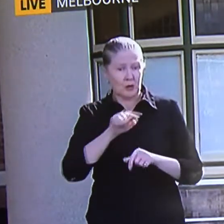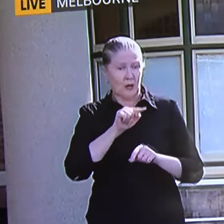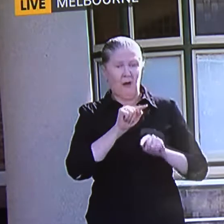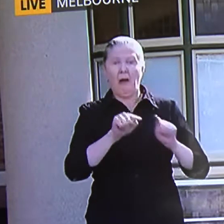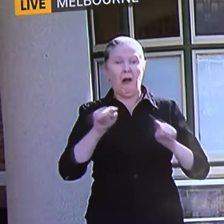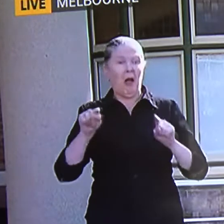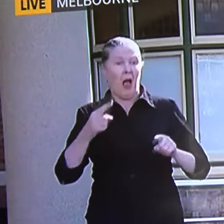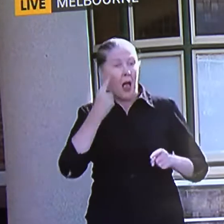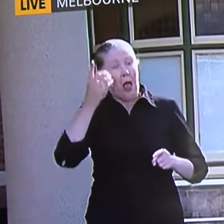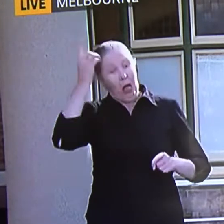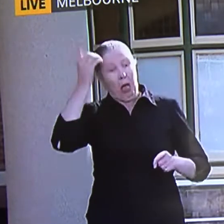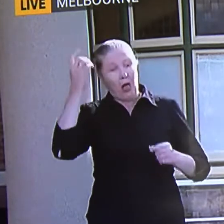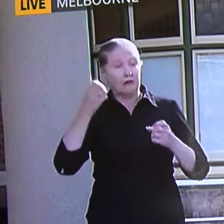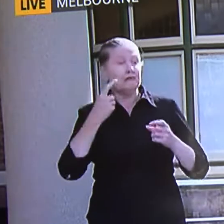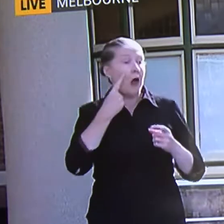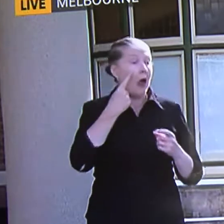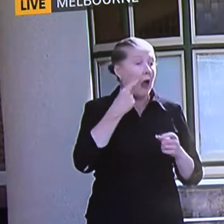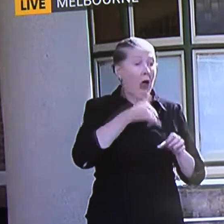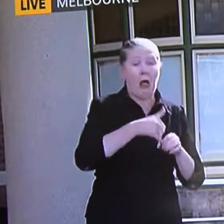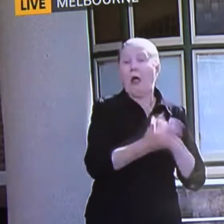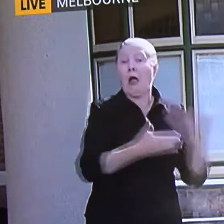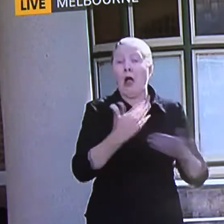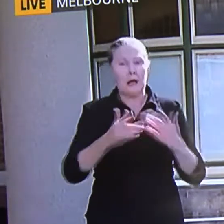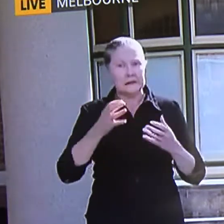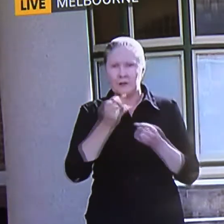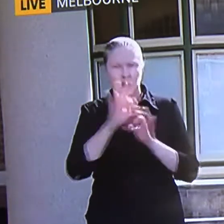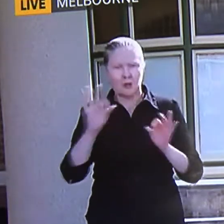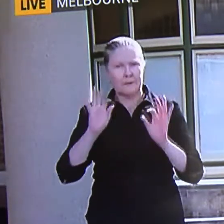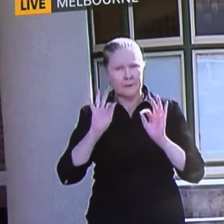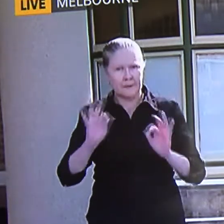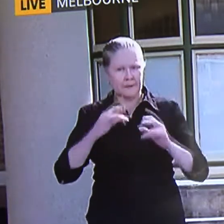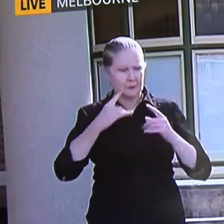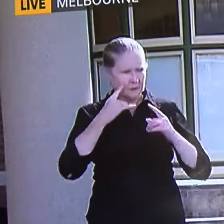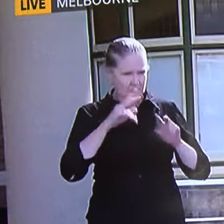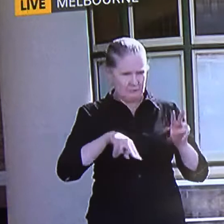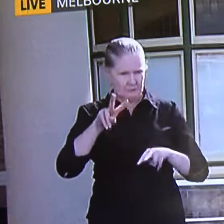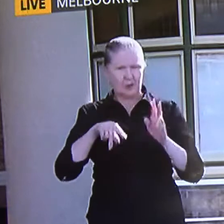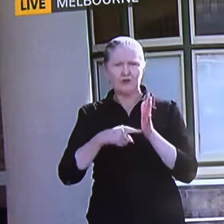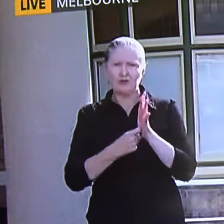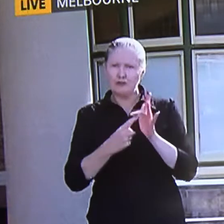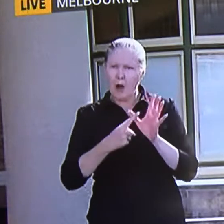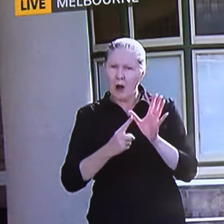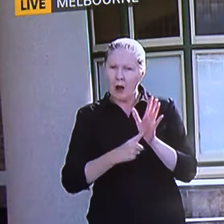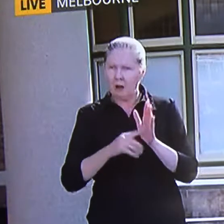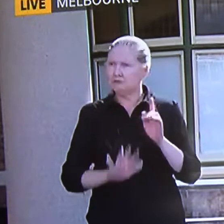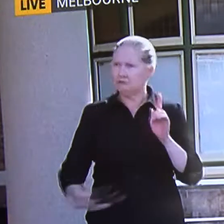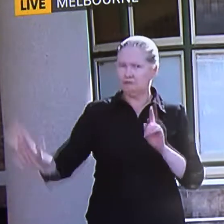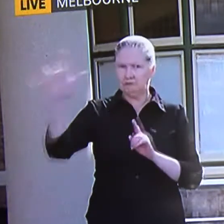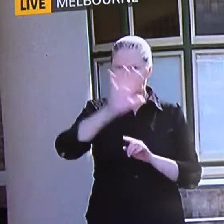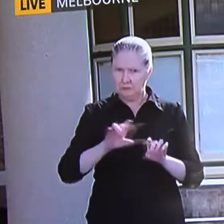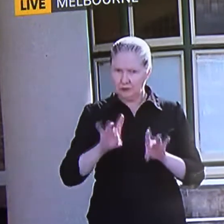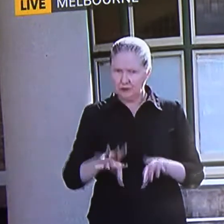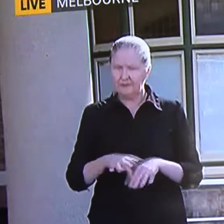clinical trial. So this funding will allow us to expand clinical trial sites around the country. And finally, a big focus